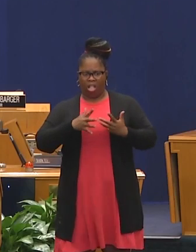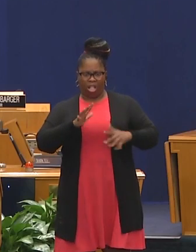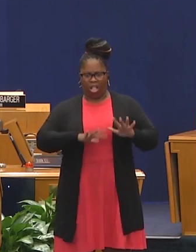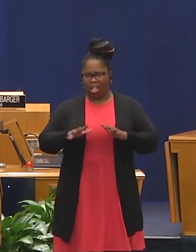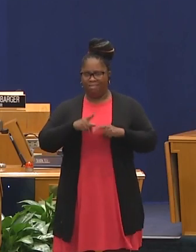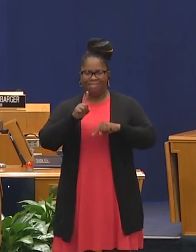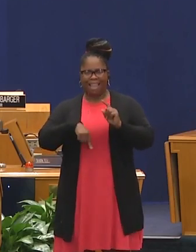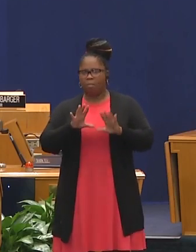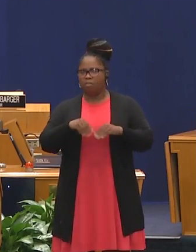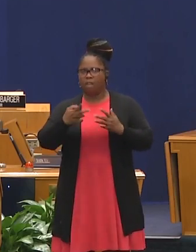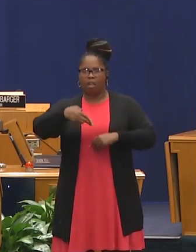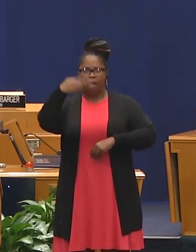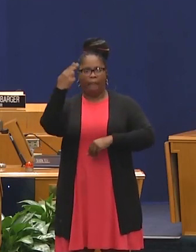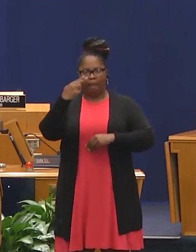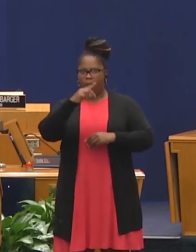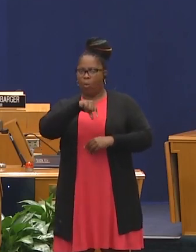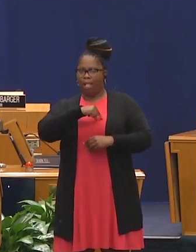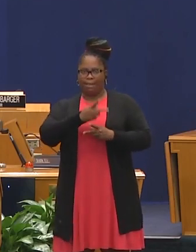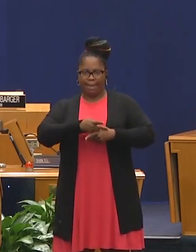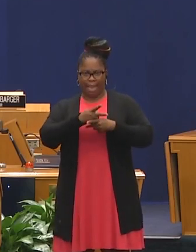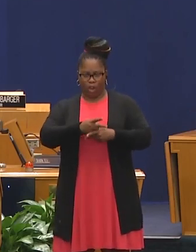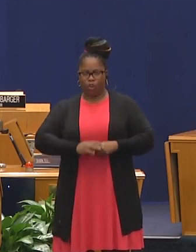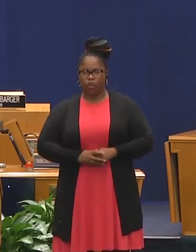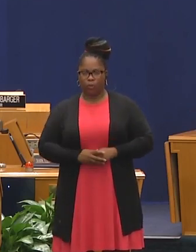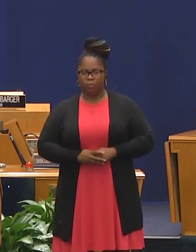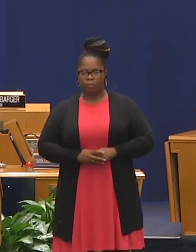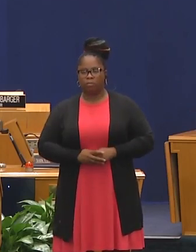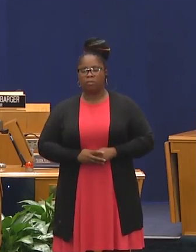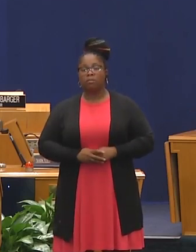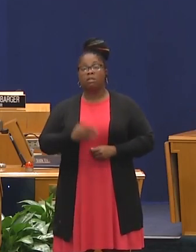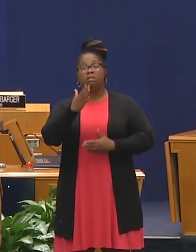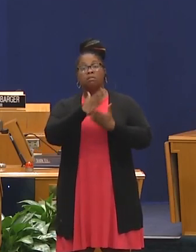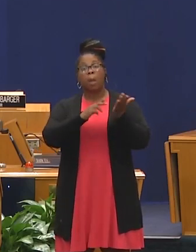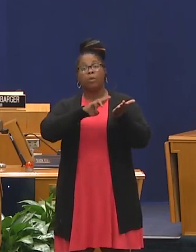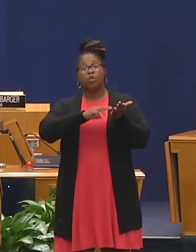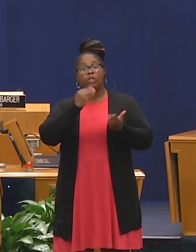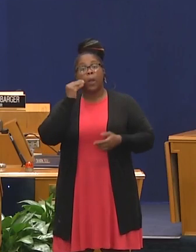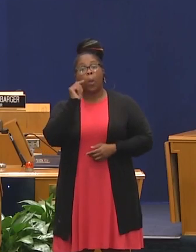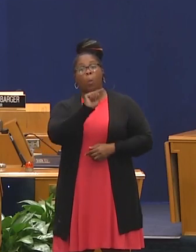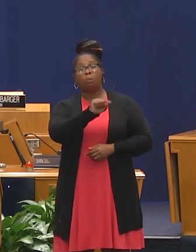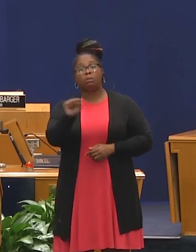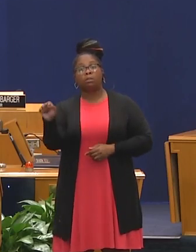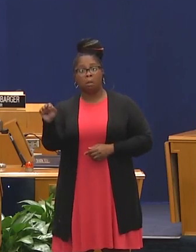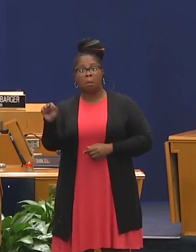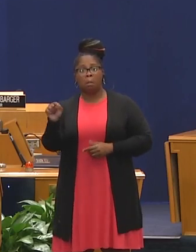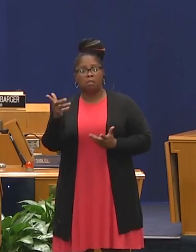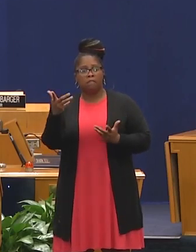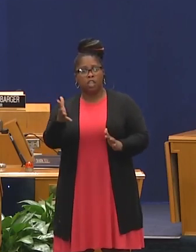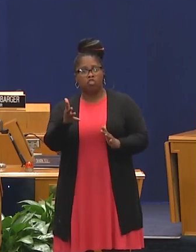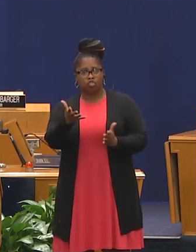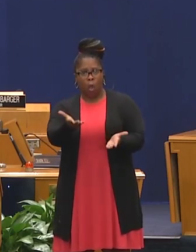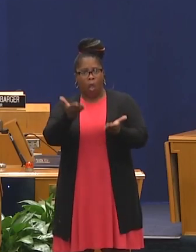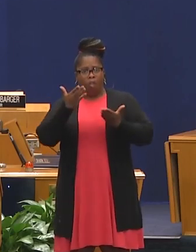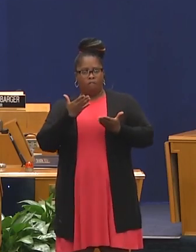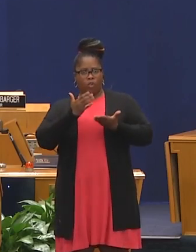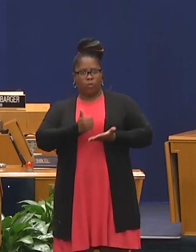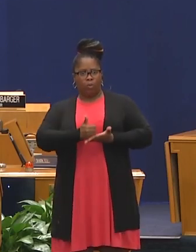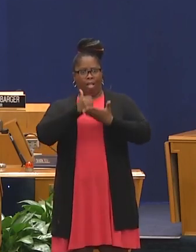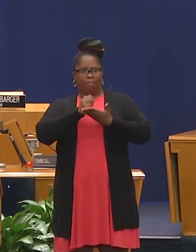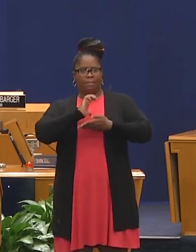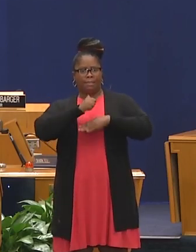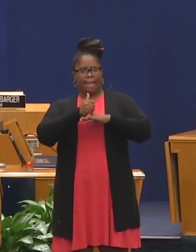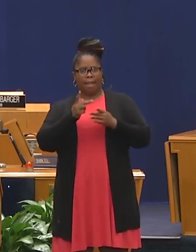care. We're also working with a handful of nursing home providers who have offered to help us set up sites that can